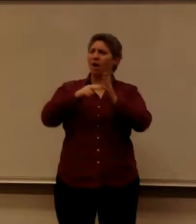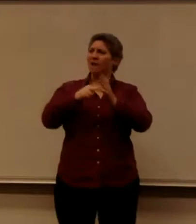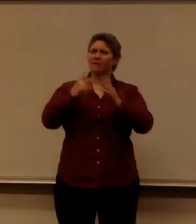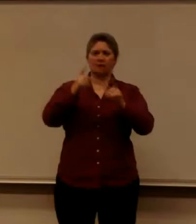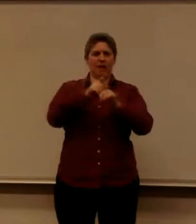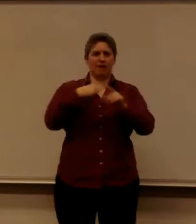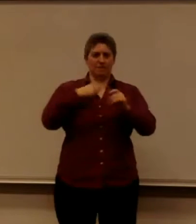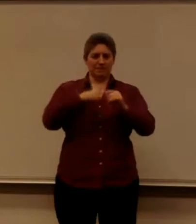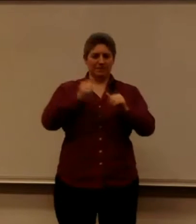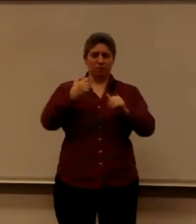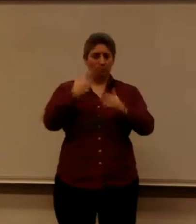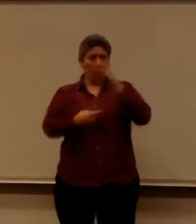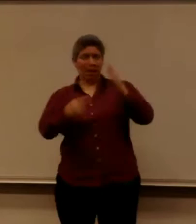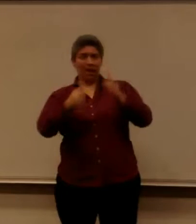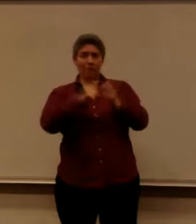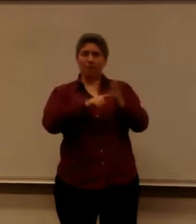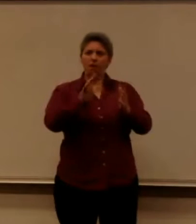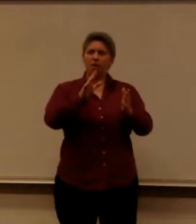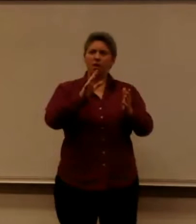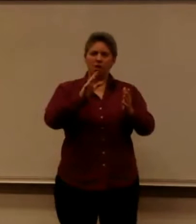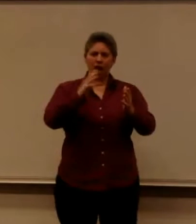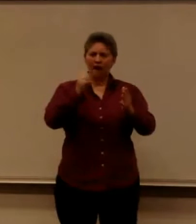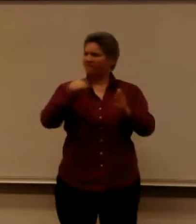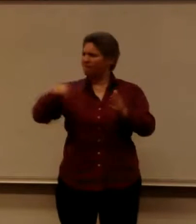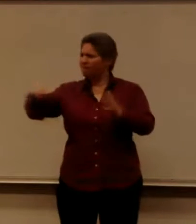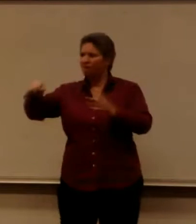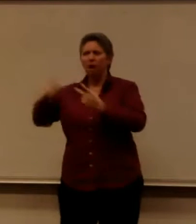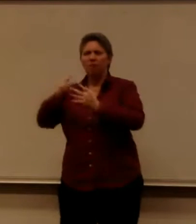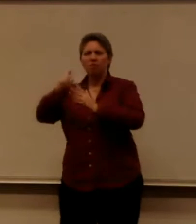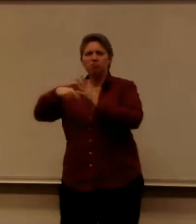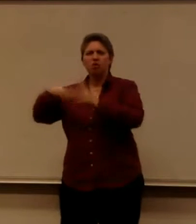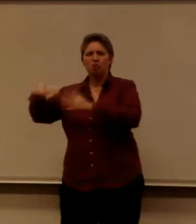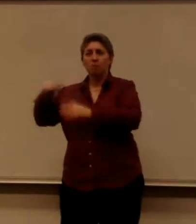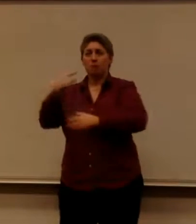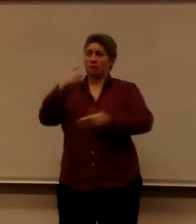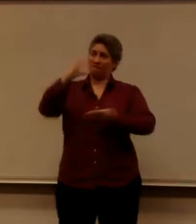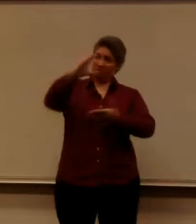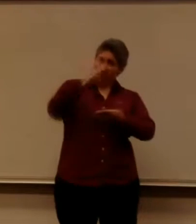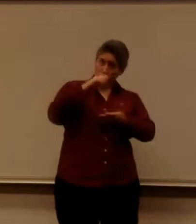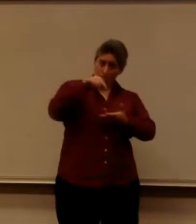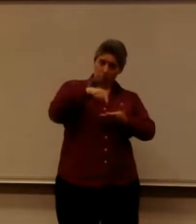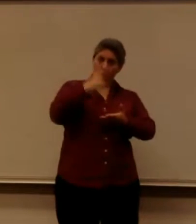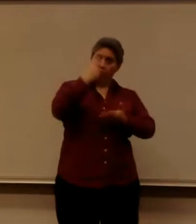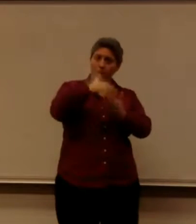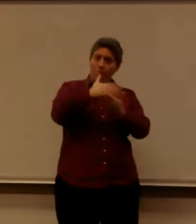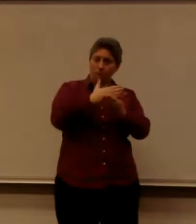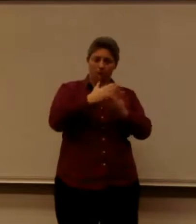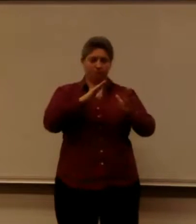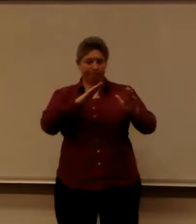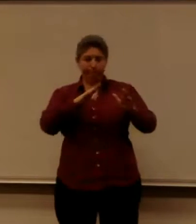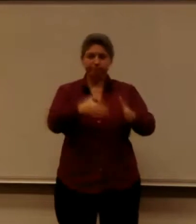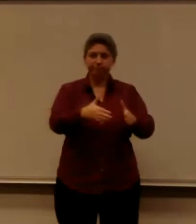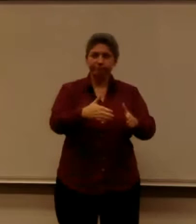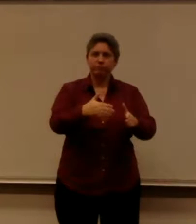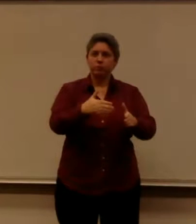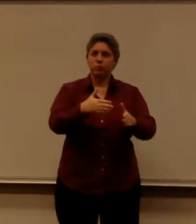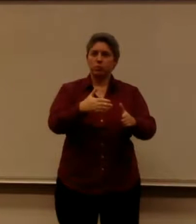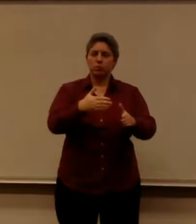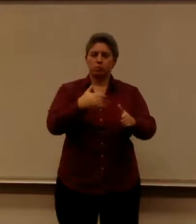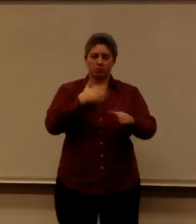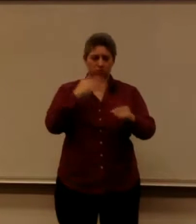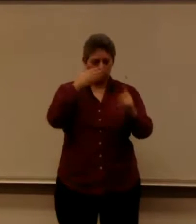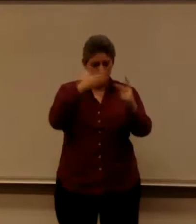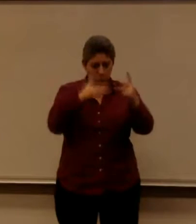And they focus on one particular area. So, BDA Scotland, does have other projects, but this specific